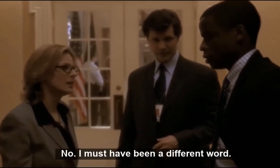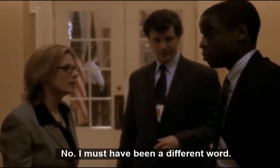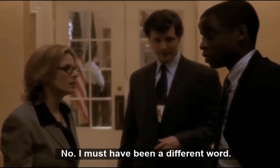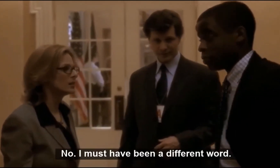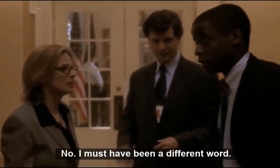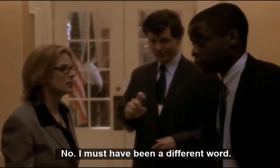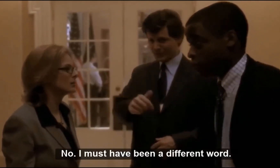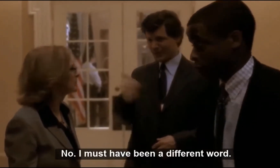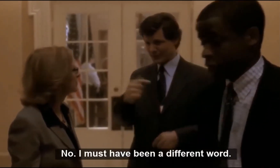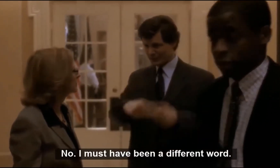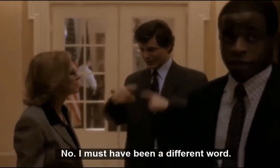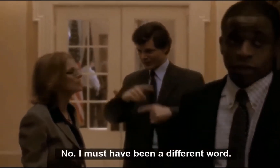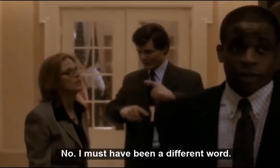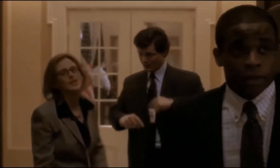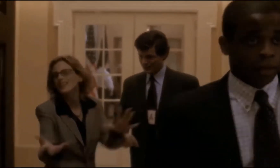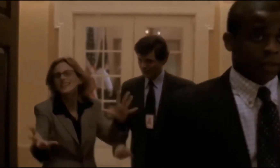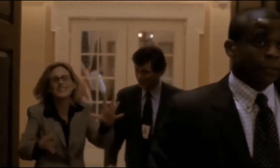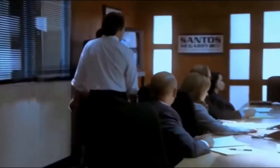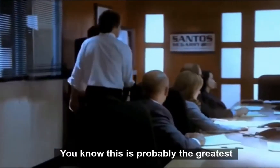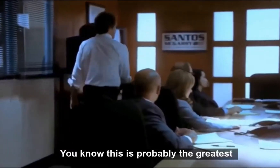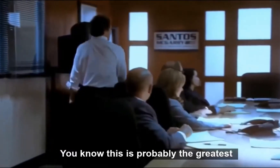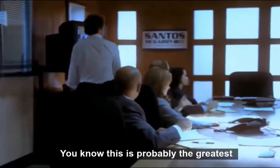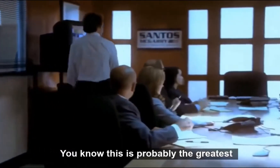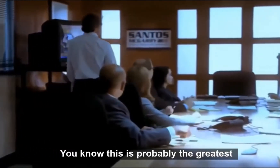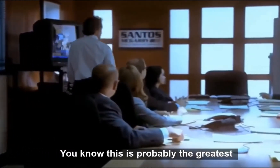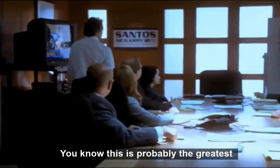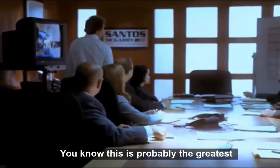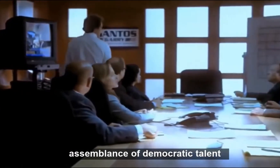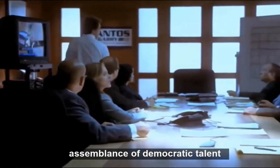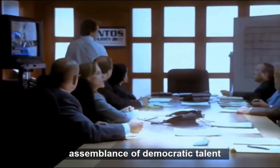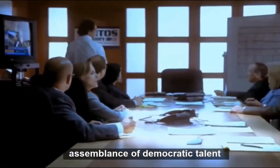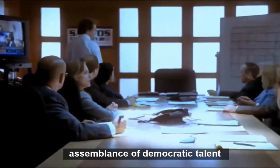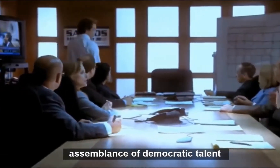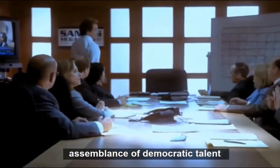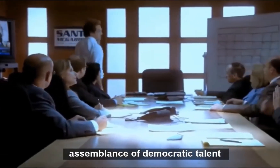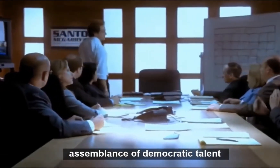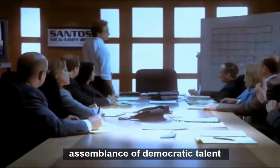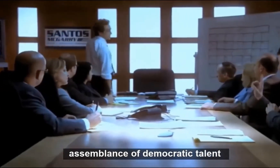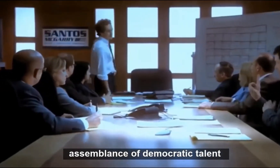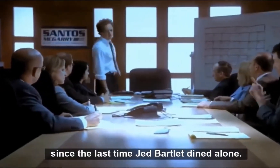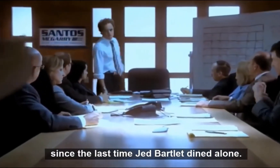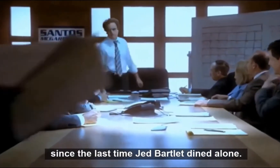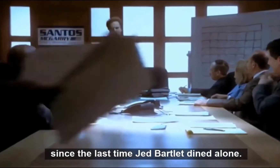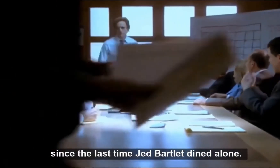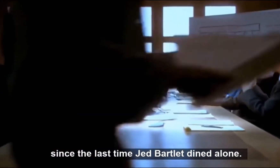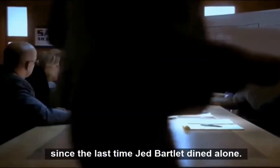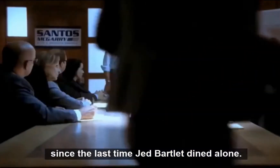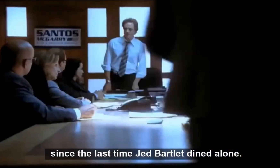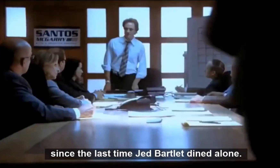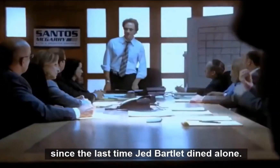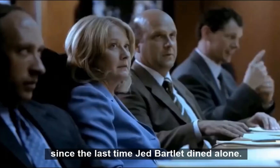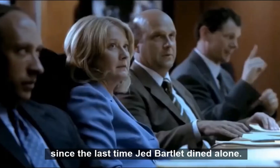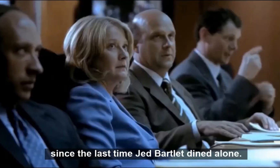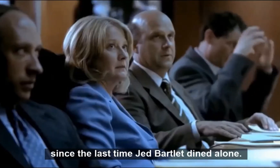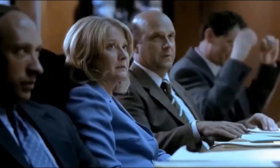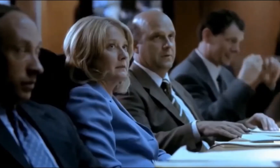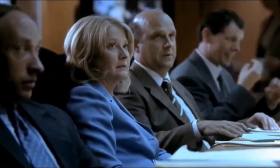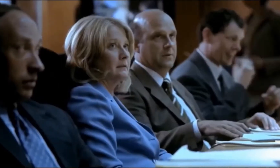No, it must have been a different word. This is probably the greatest assemblage of Democratic talent since the last time Jed Bartlett dined